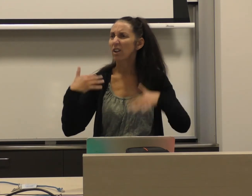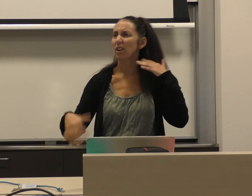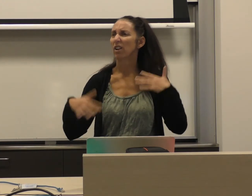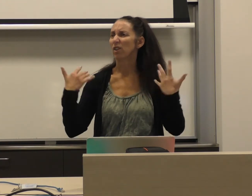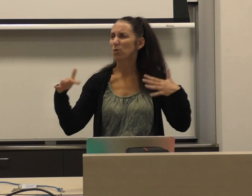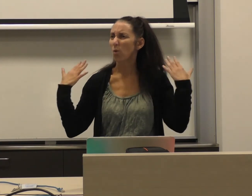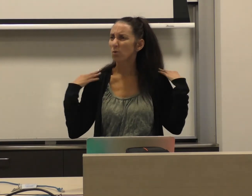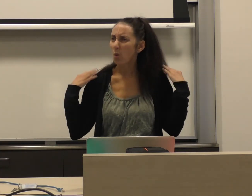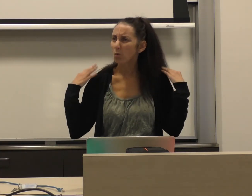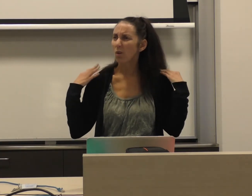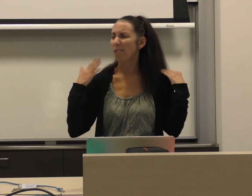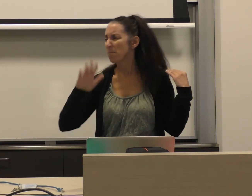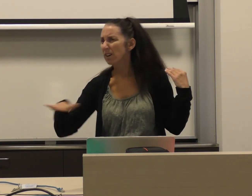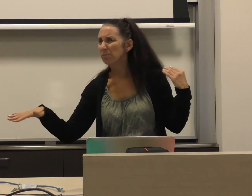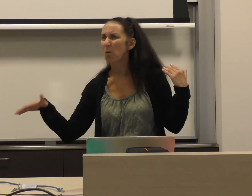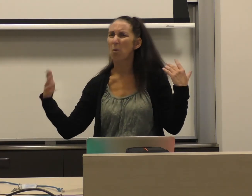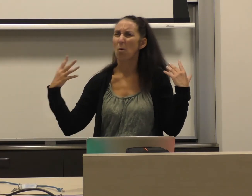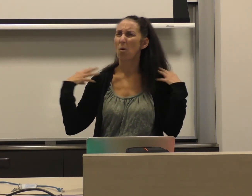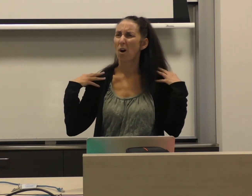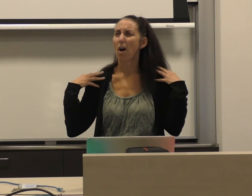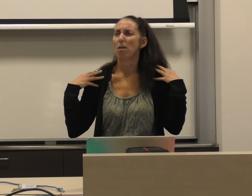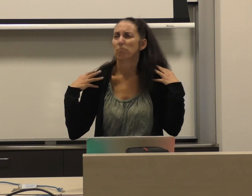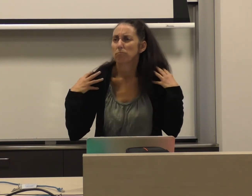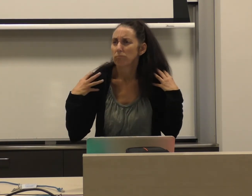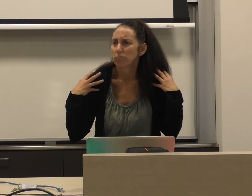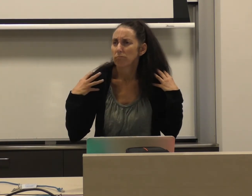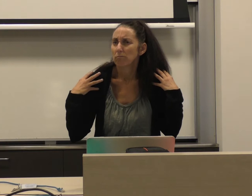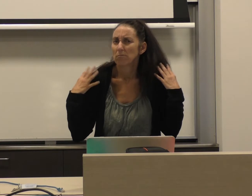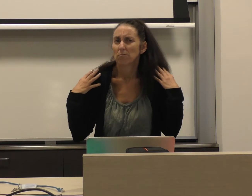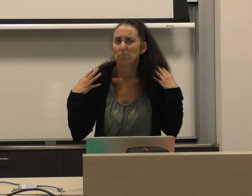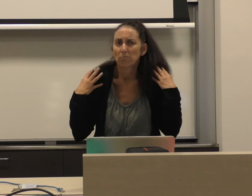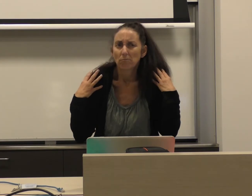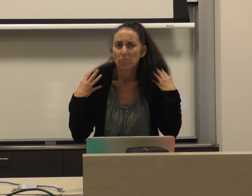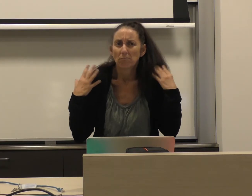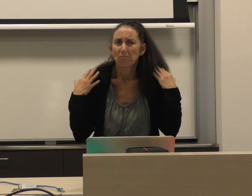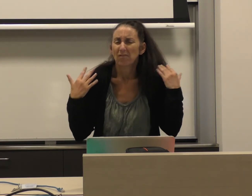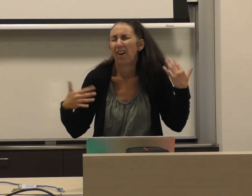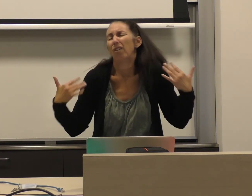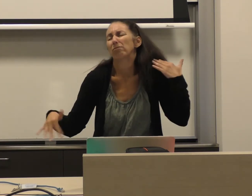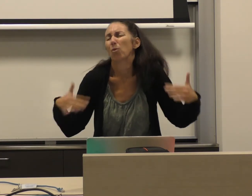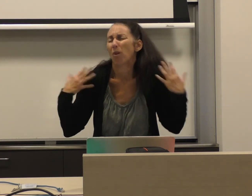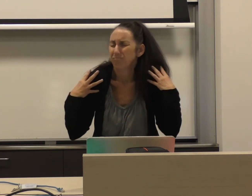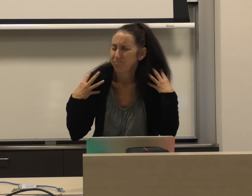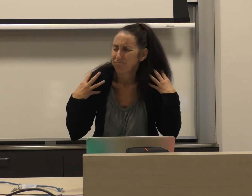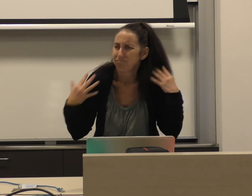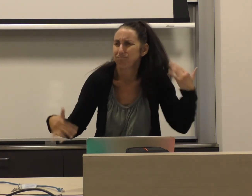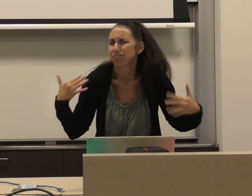Some people may have got some sort of injury playing basketball or something like that, and they need to shrug